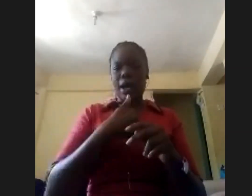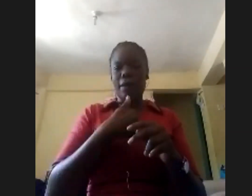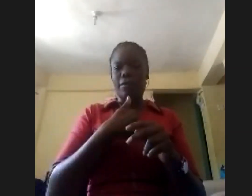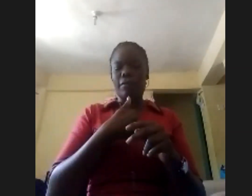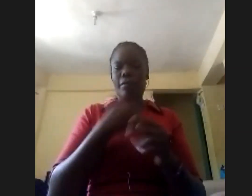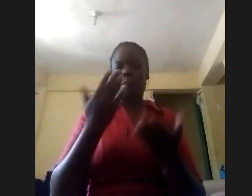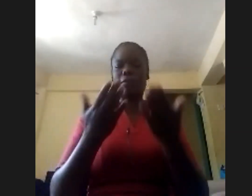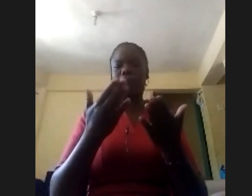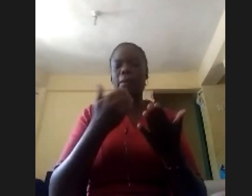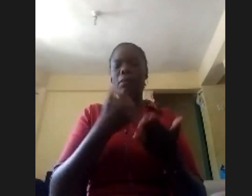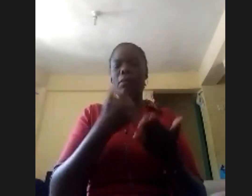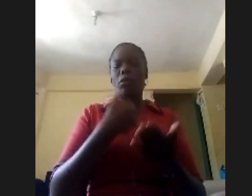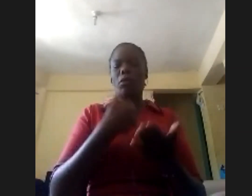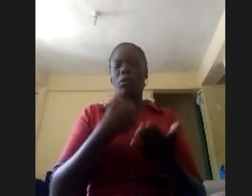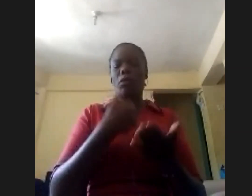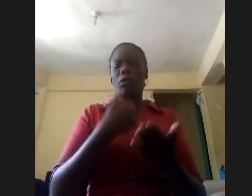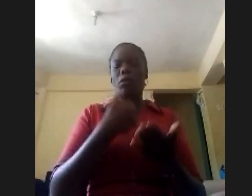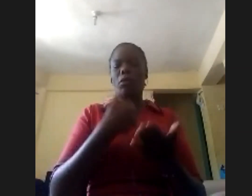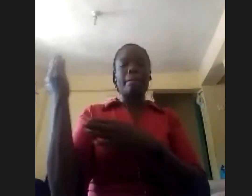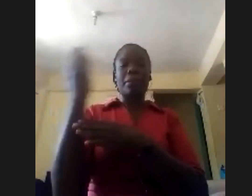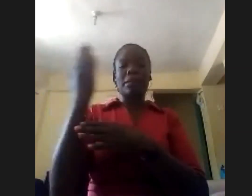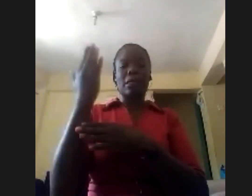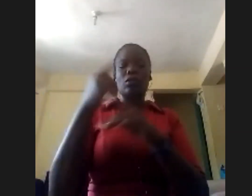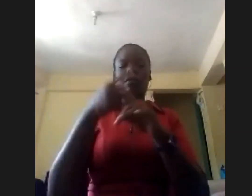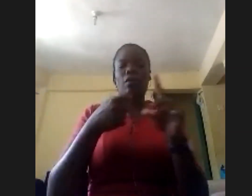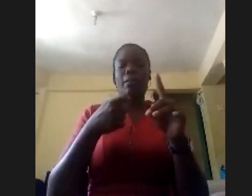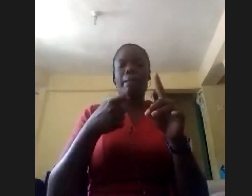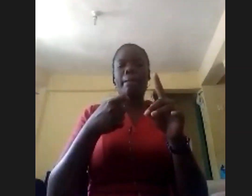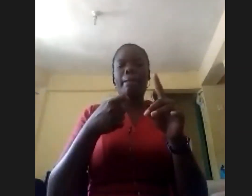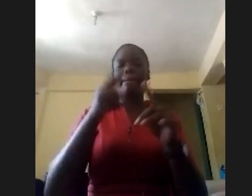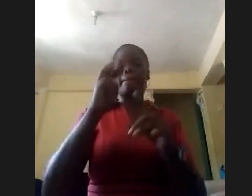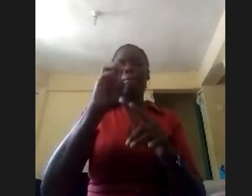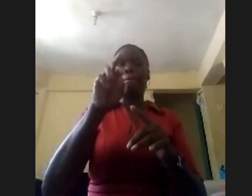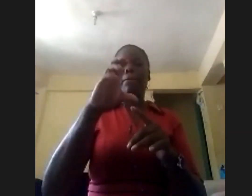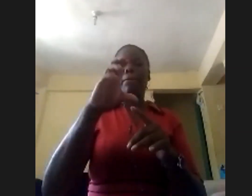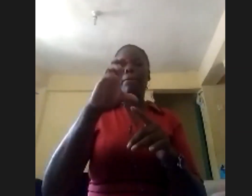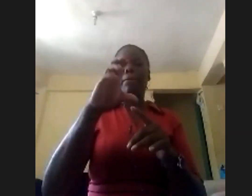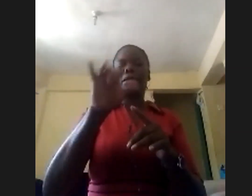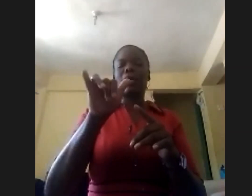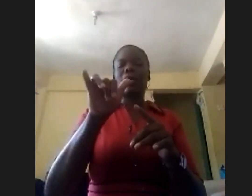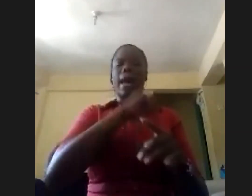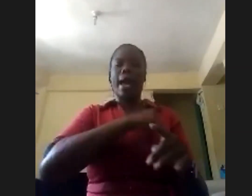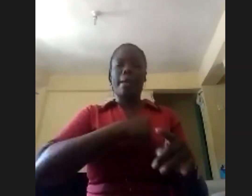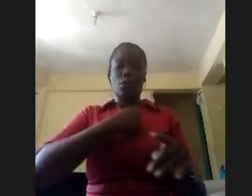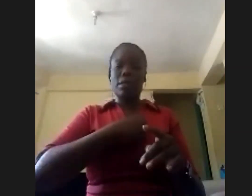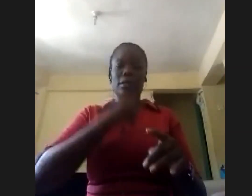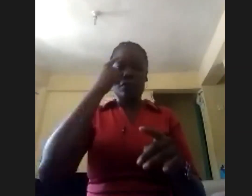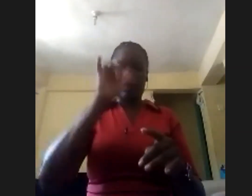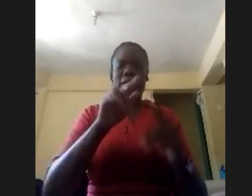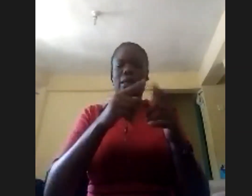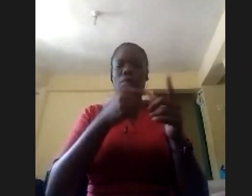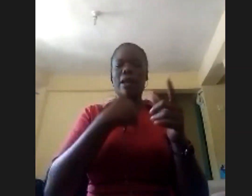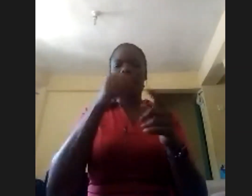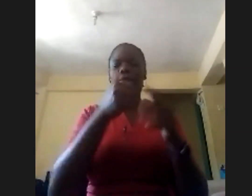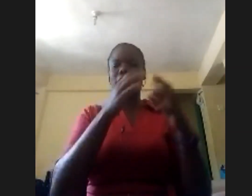gonna have Mm-hmm. presentation right now from Mercy, and then the next would be Ambika. And I apologize for that, I omitted that. Then we'll Okay. have another session